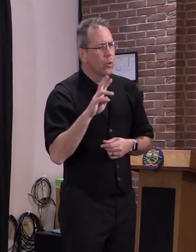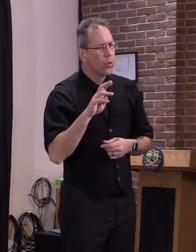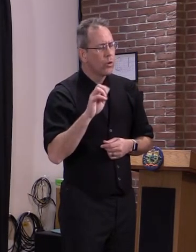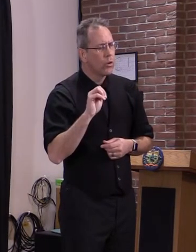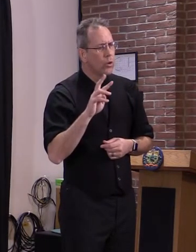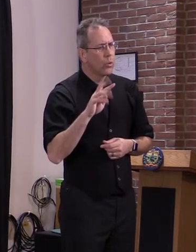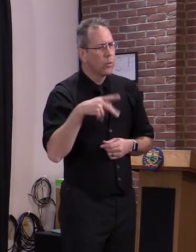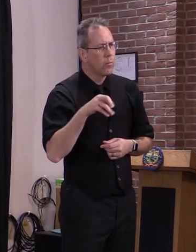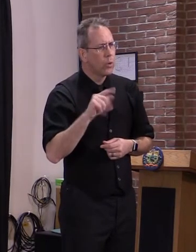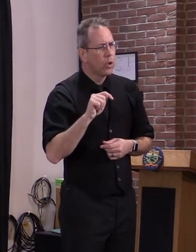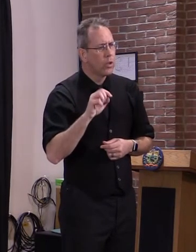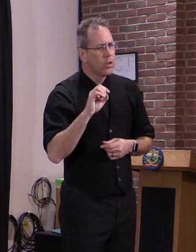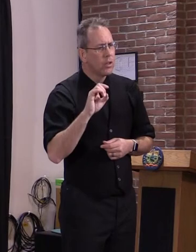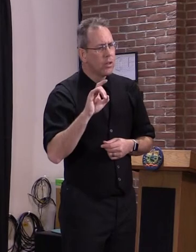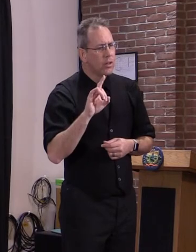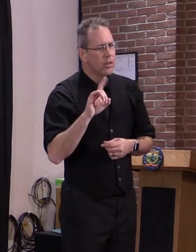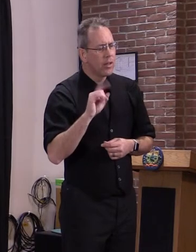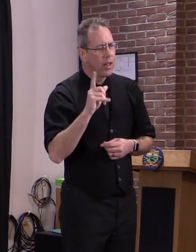Chris Roy?